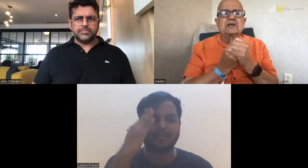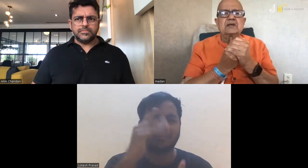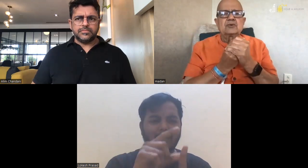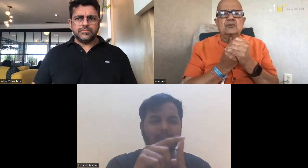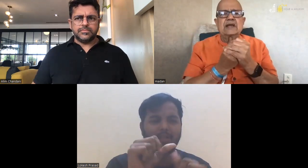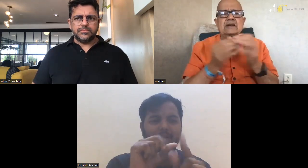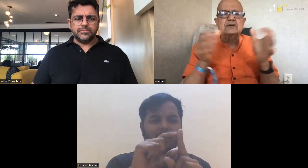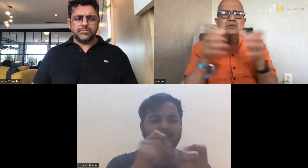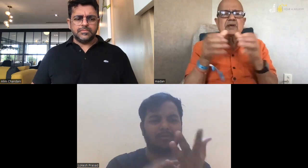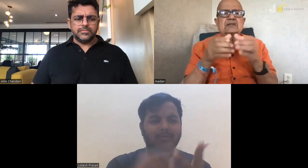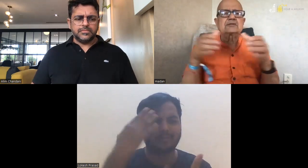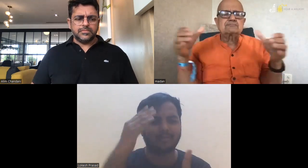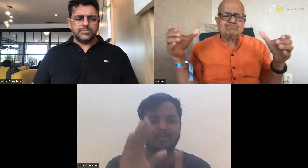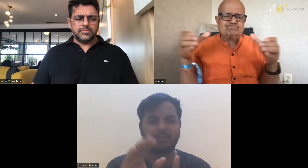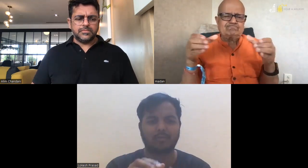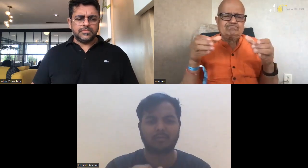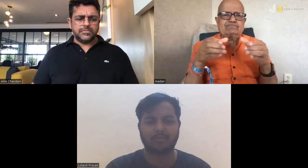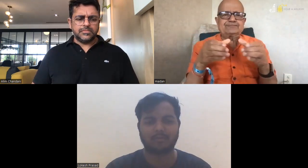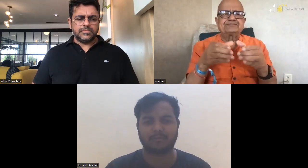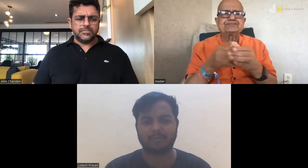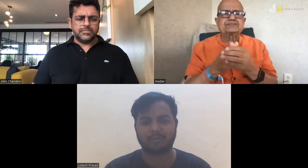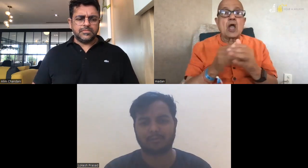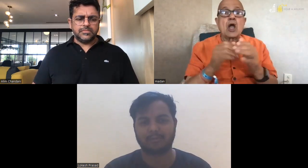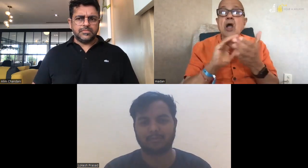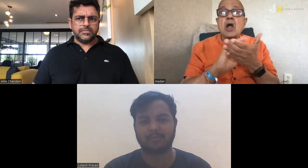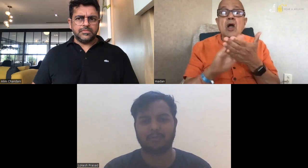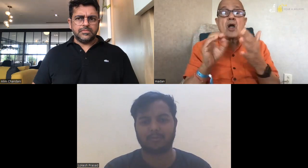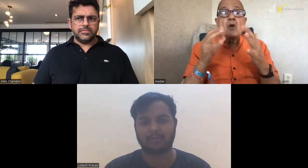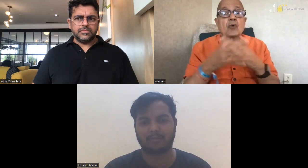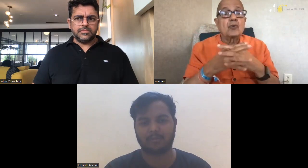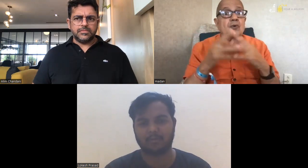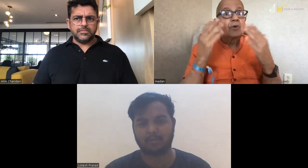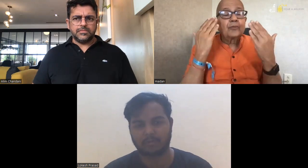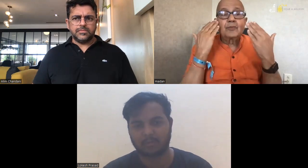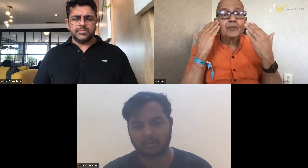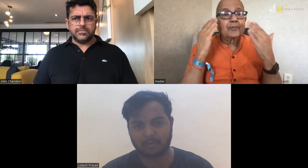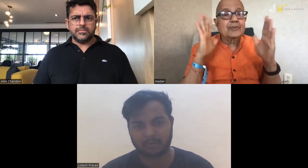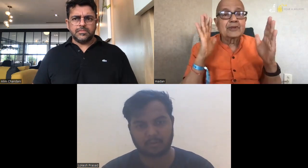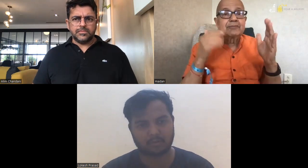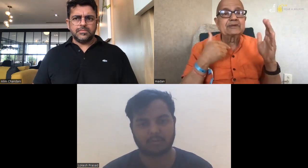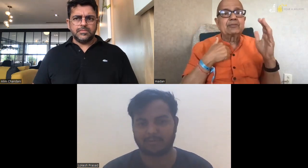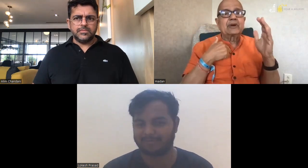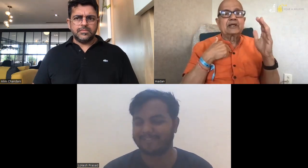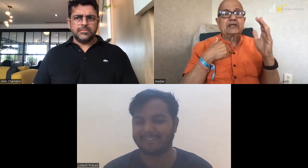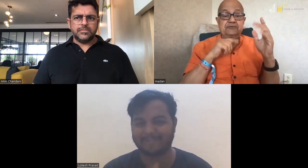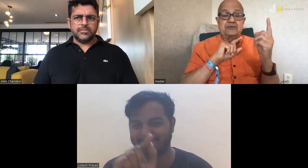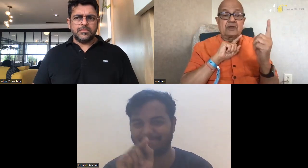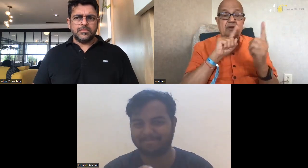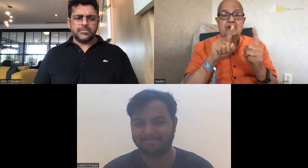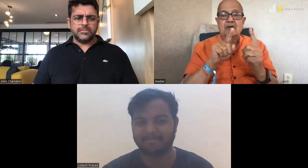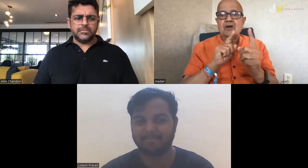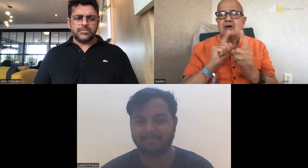So, in Mumbai, when I was studying in a school, and it was quite a sad situation there to see